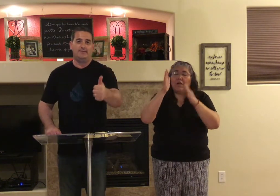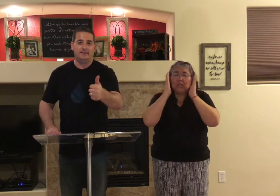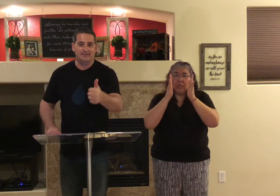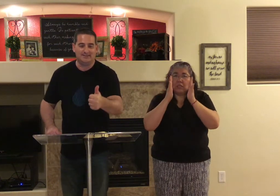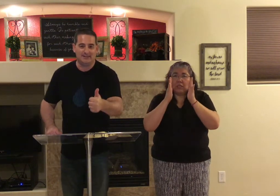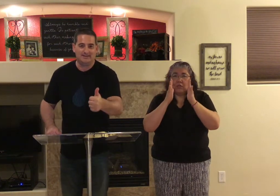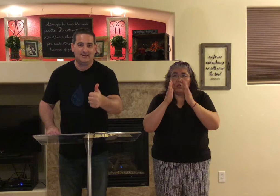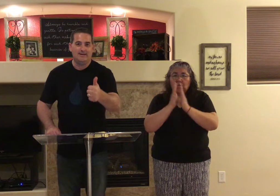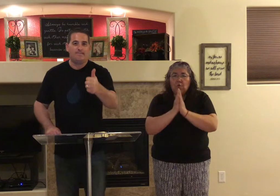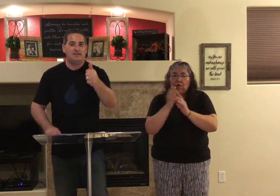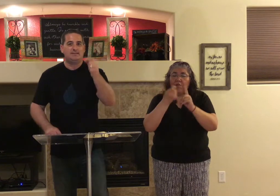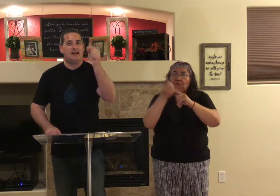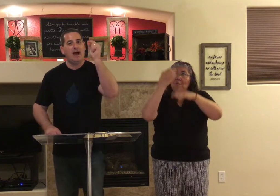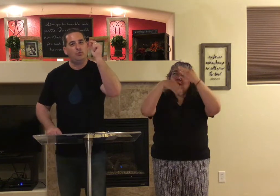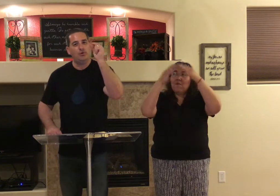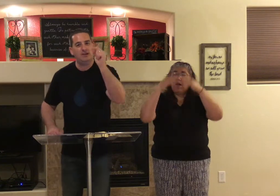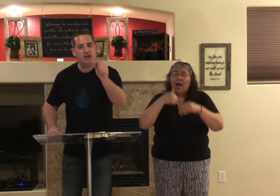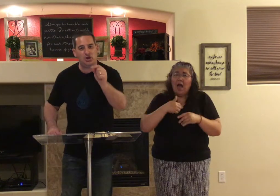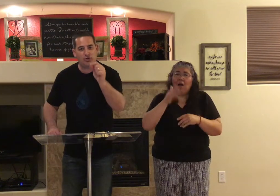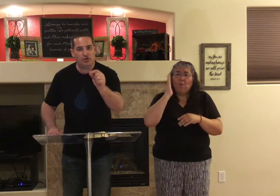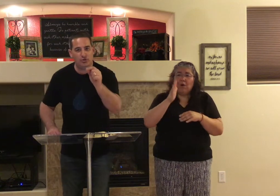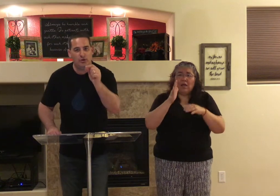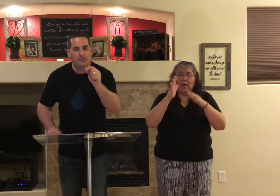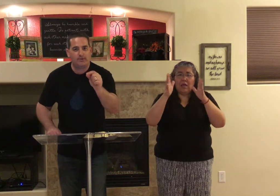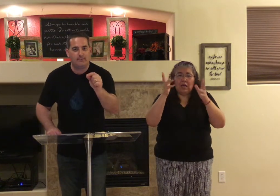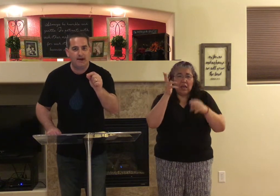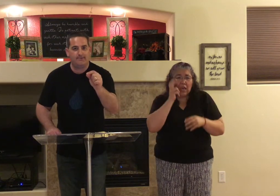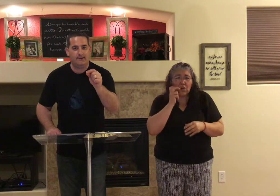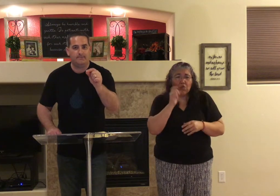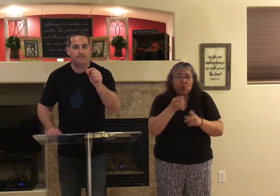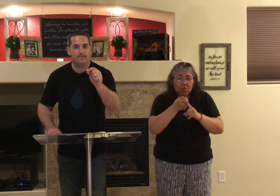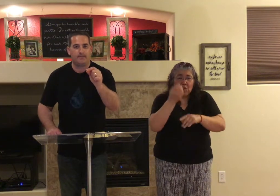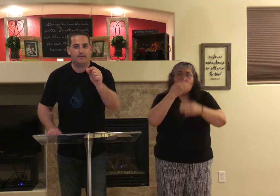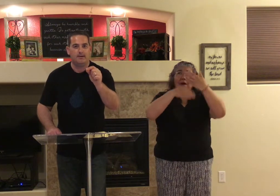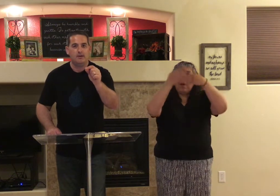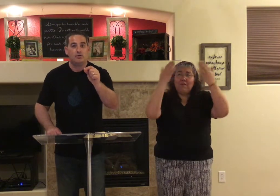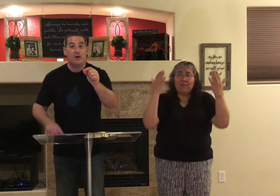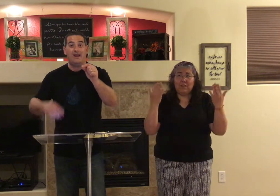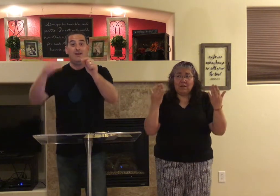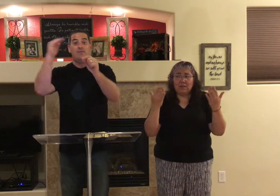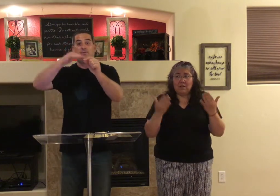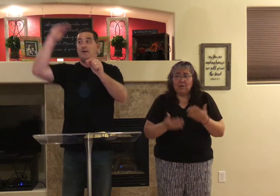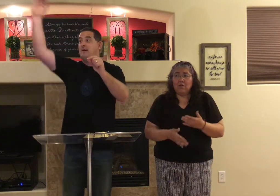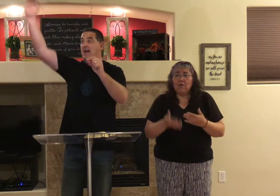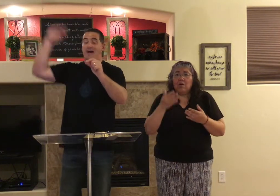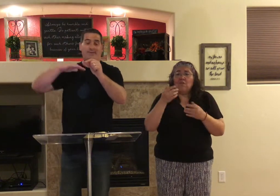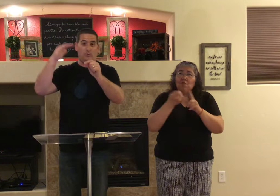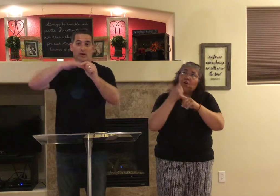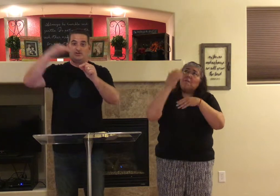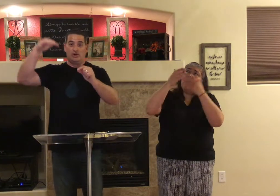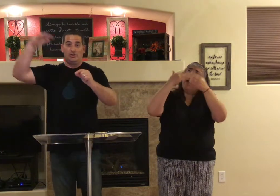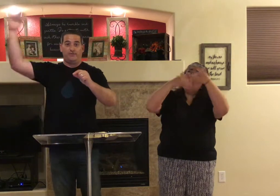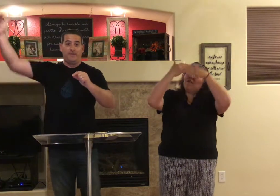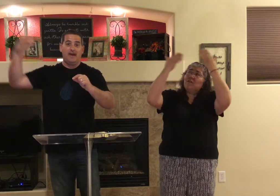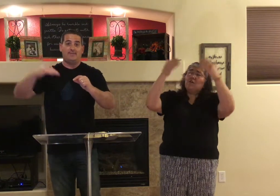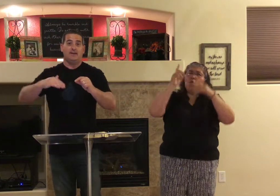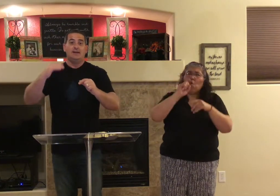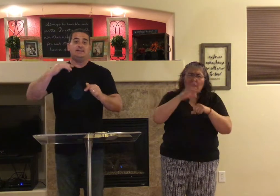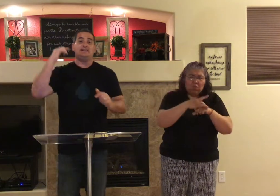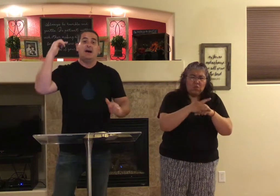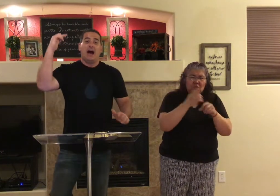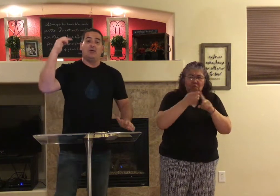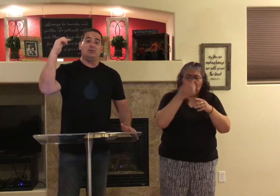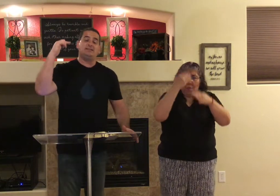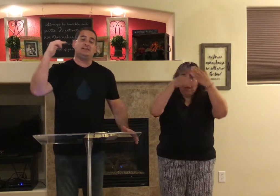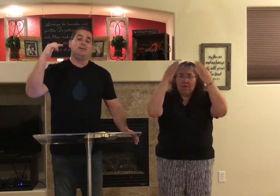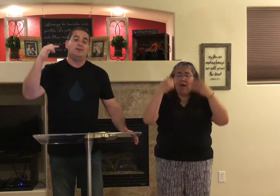from heaven. Listen to this. He said, I will hear you from heaven. Right? From heaven. Where's earth from heaven? He